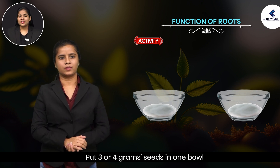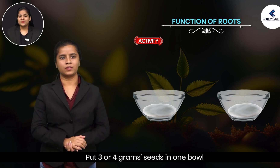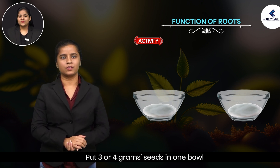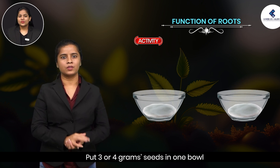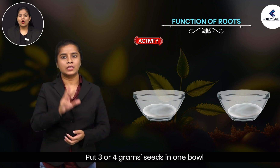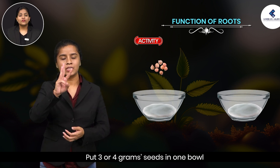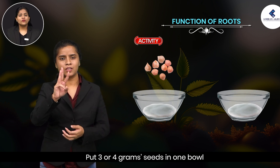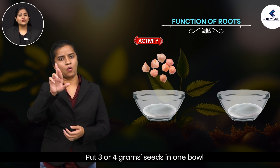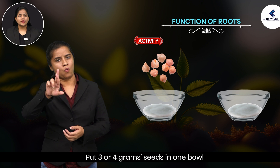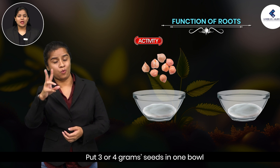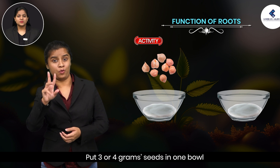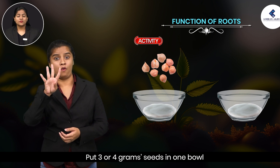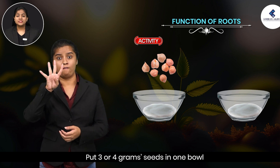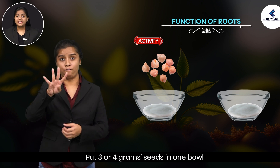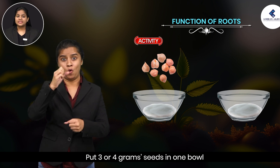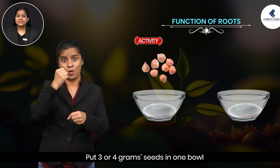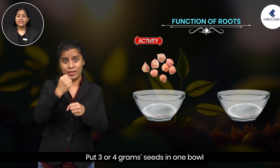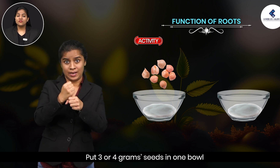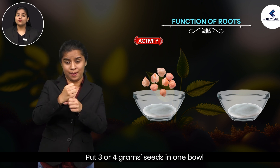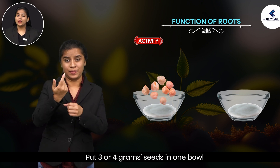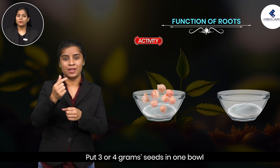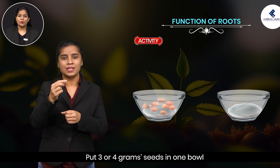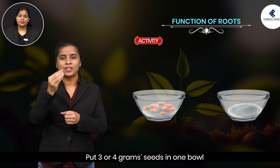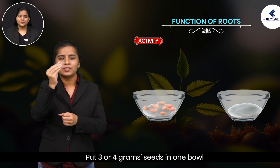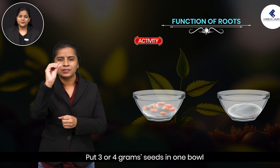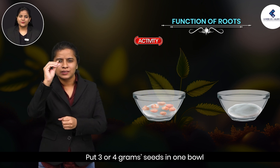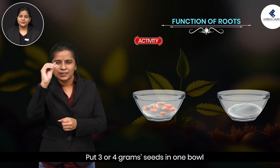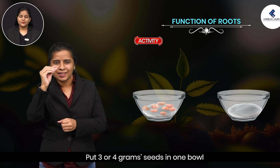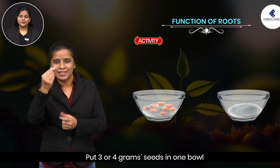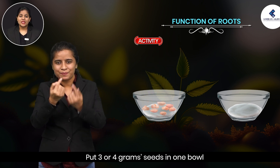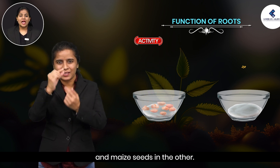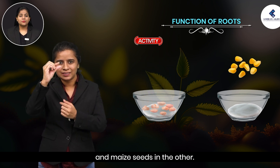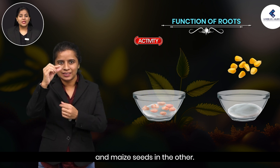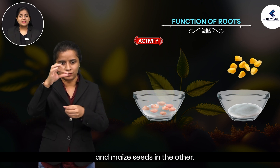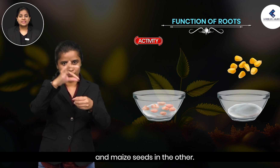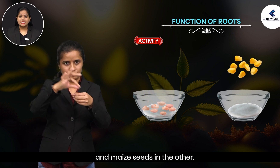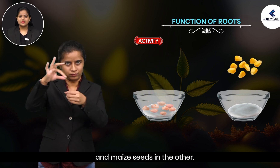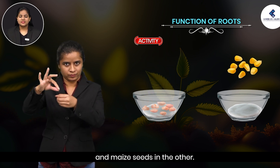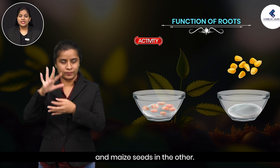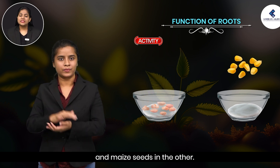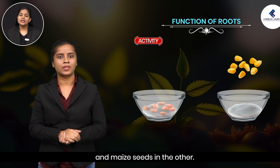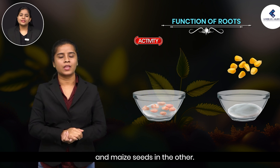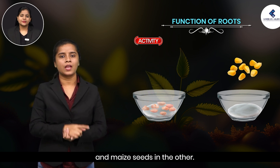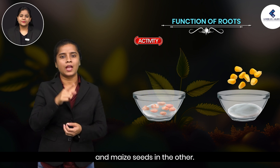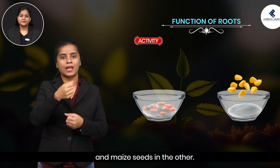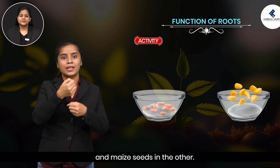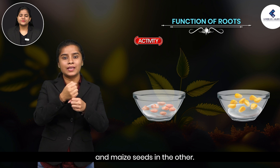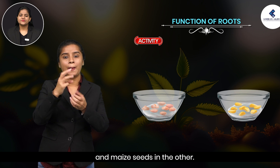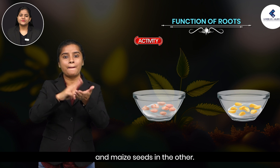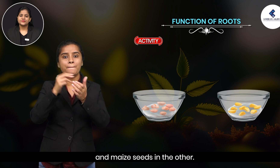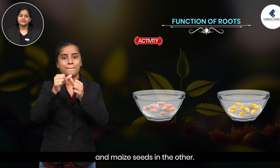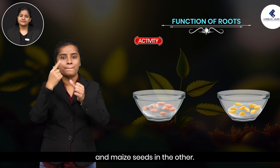Put 3 or 4 grams seeds in one bowl and maize seeds in the other.